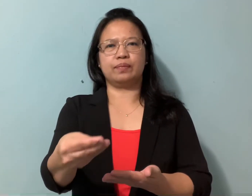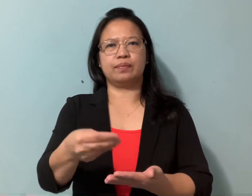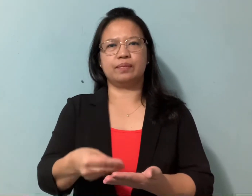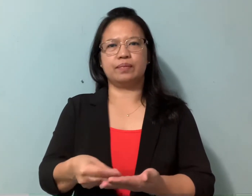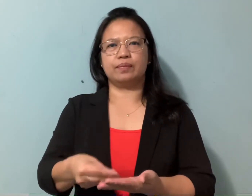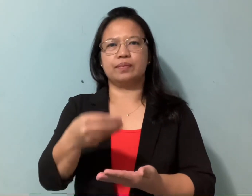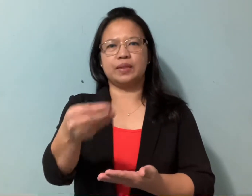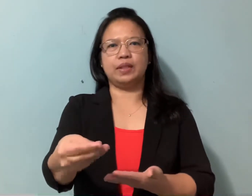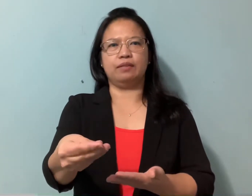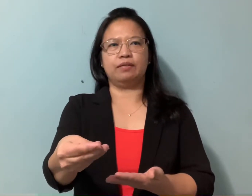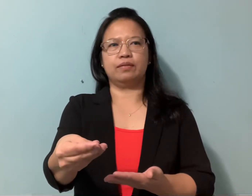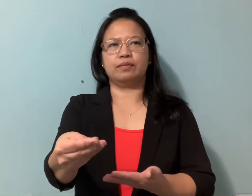Give.